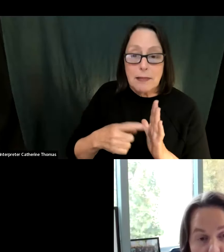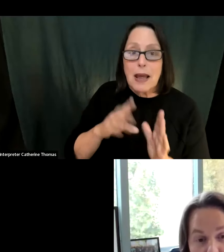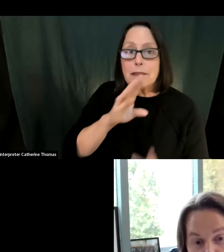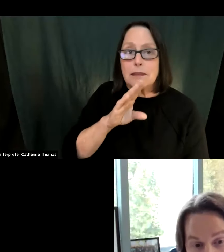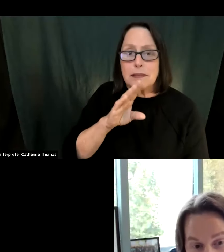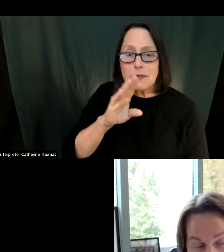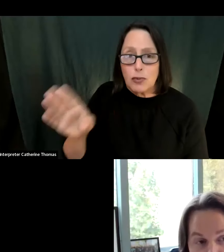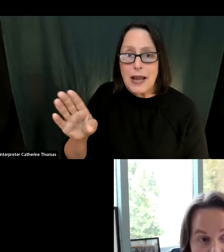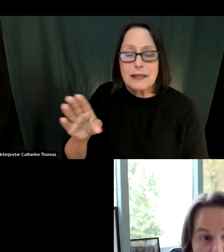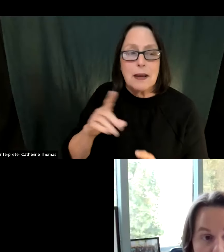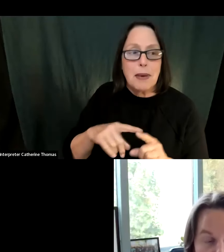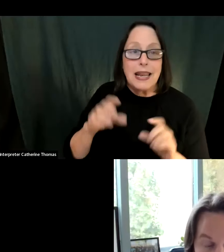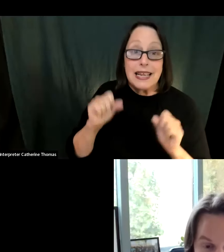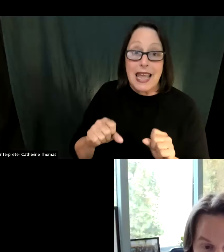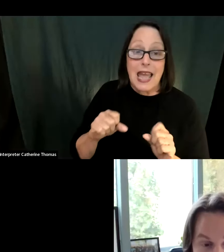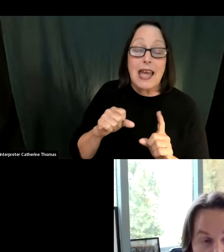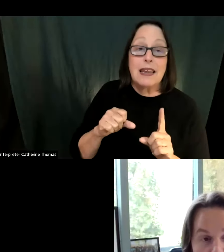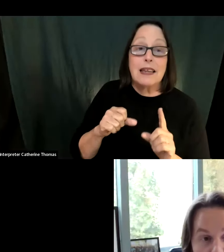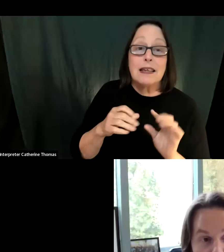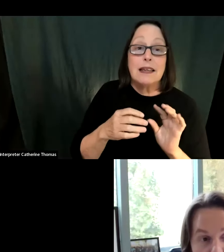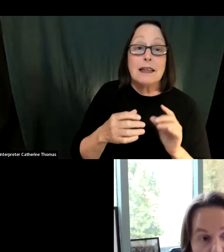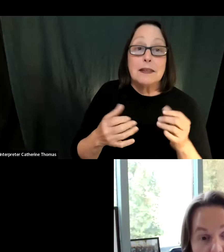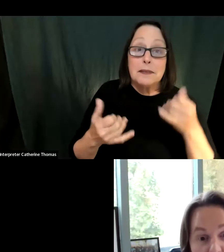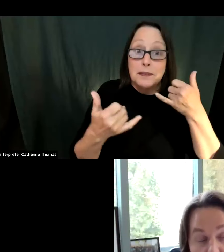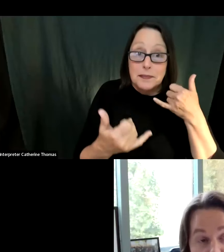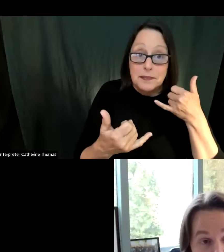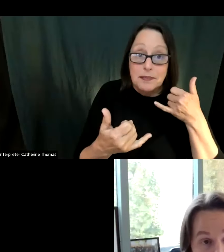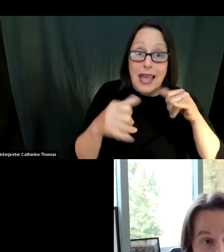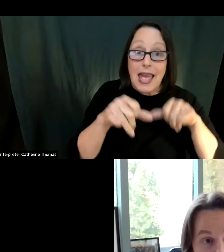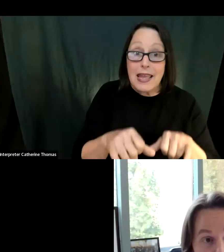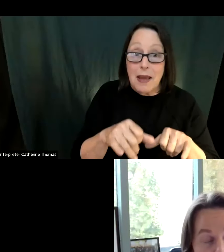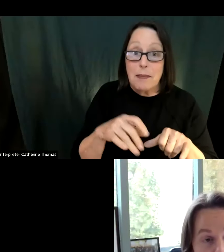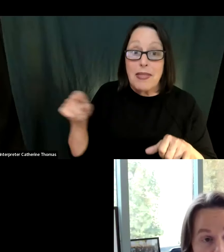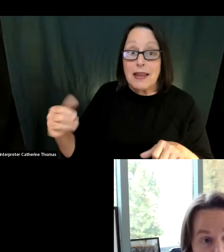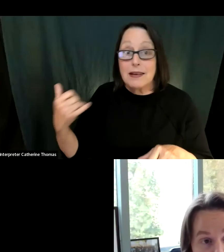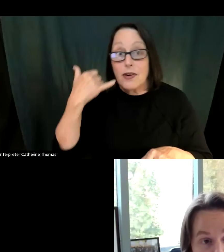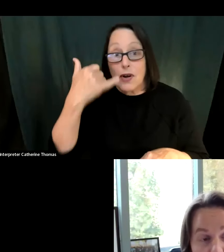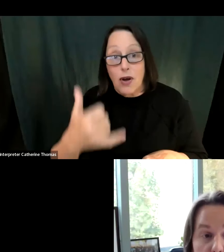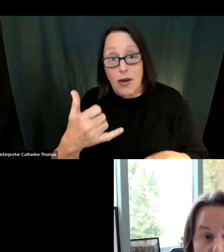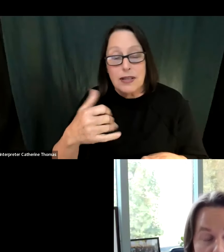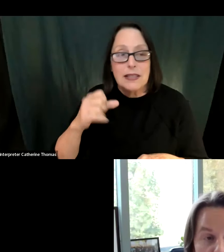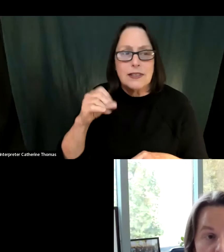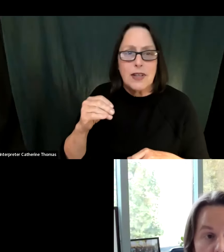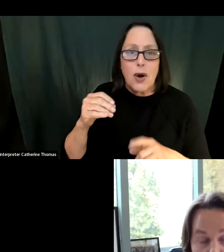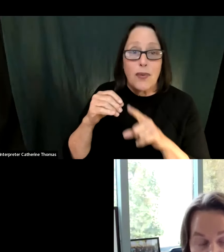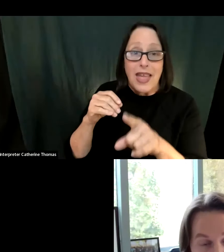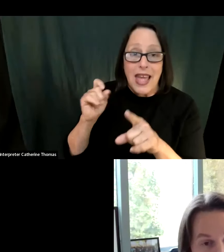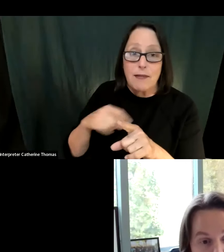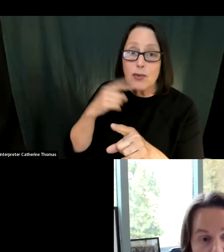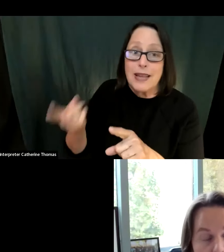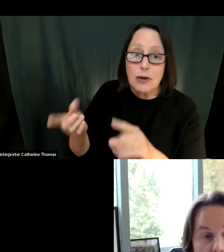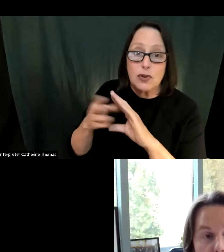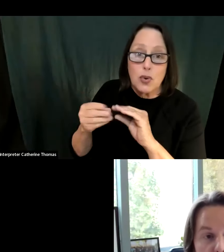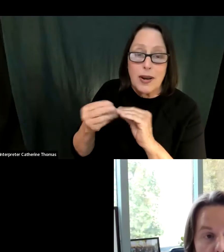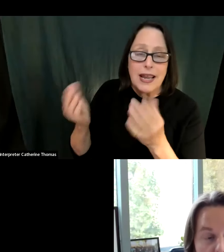going from, you know, one person to another person. So there can be a redundancy in, you know, in storytelling and information. Of course, we